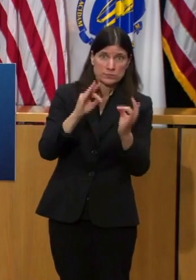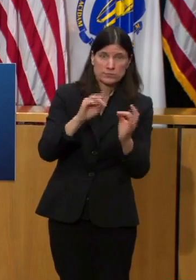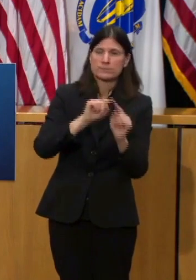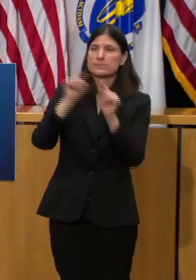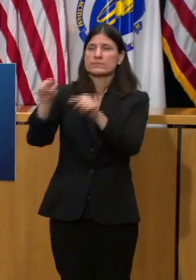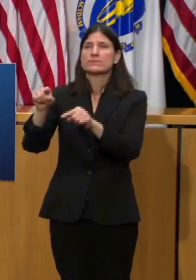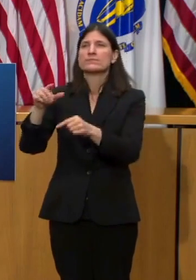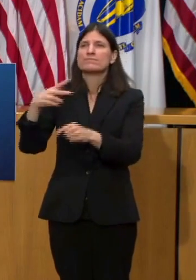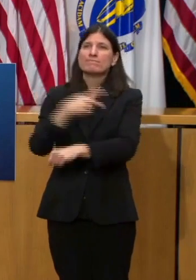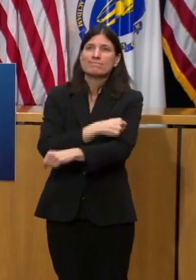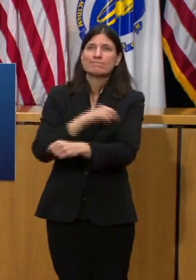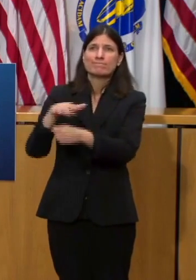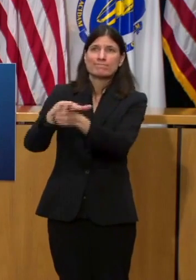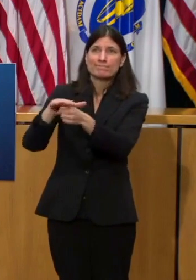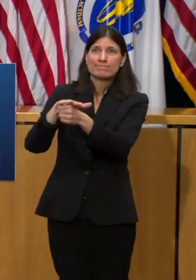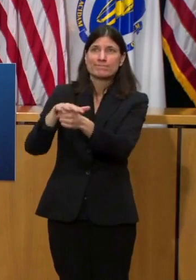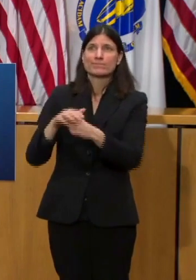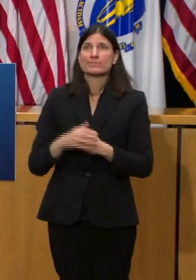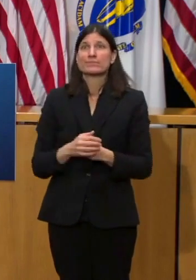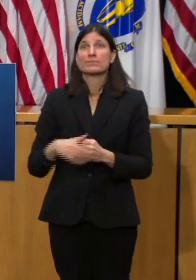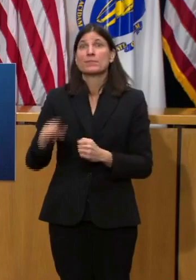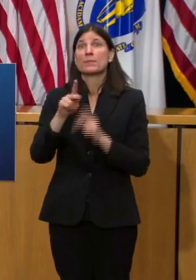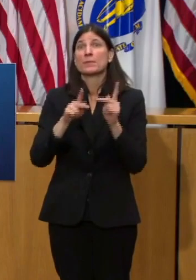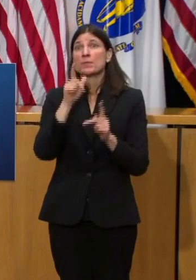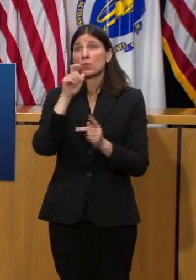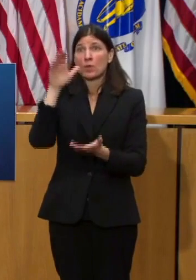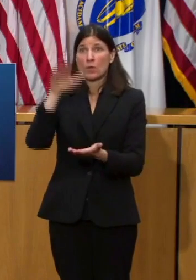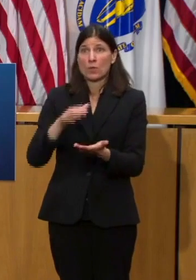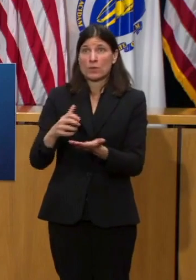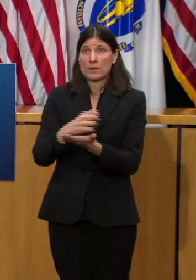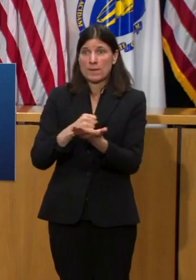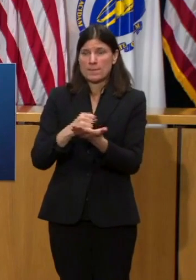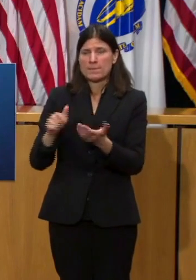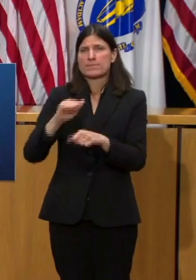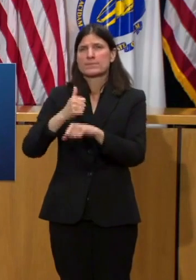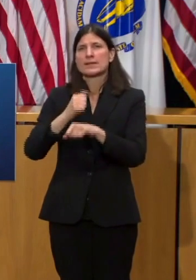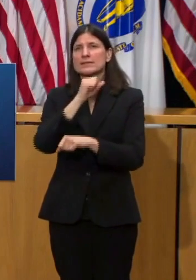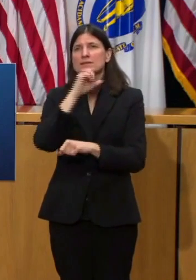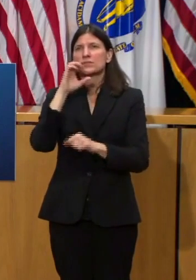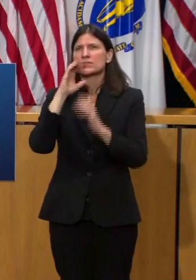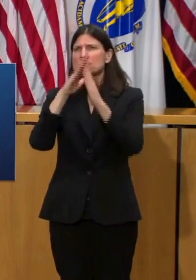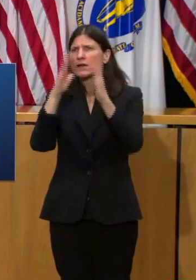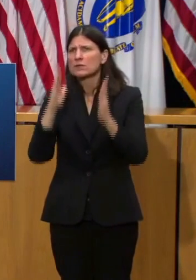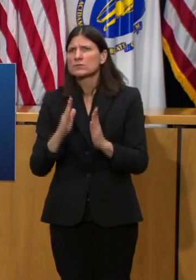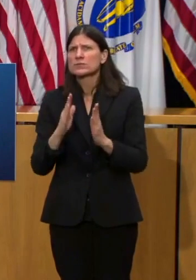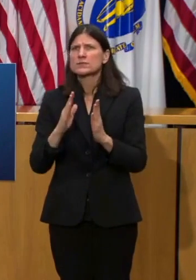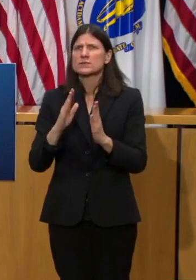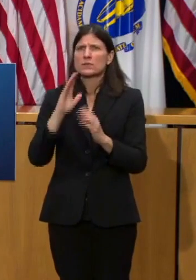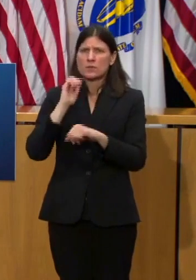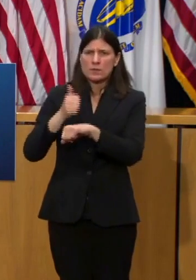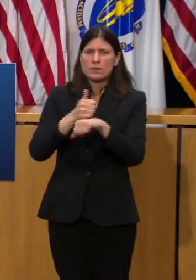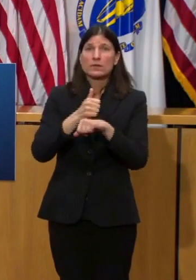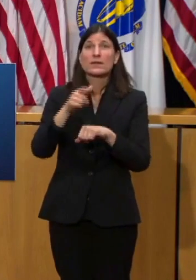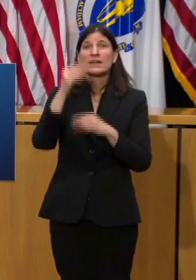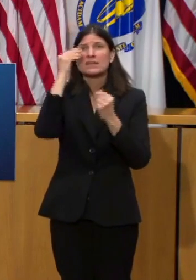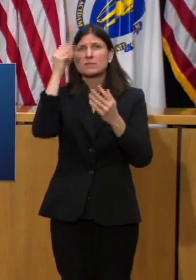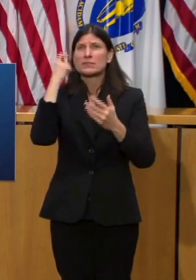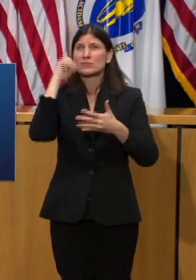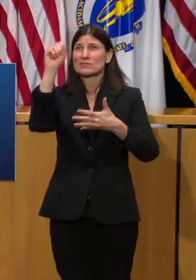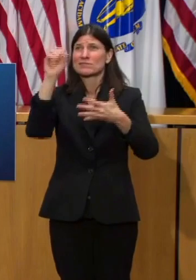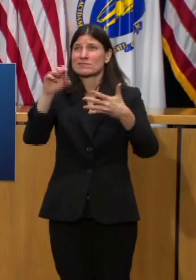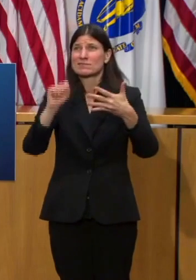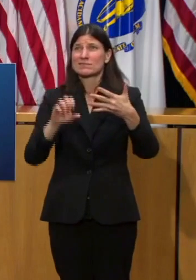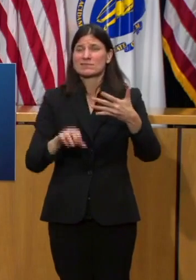website. And finally, Massachusetts healthcare community is strong because of its healthcare